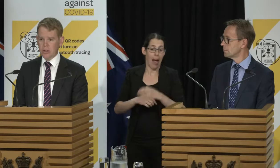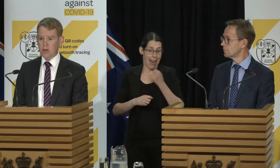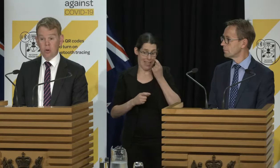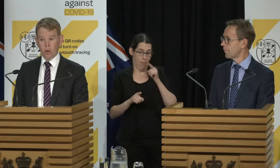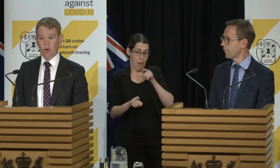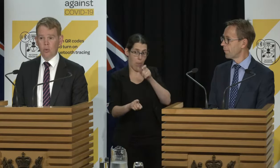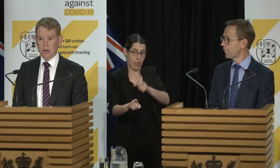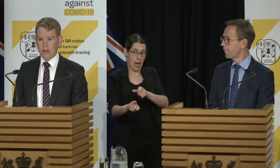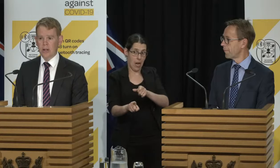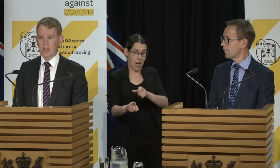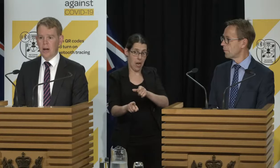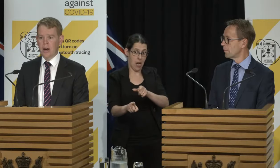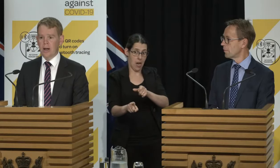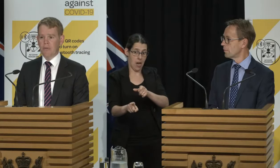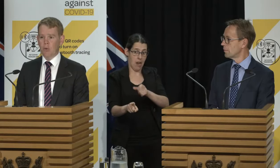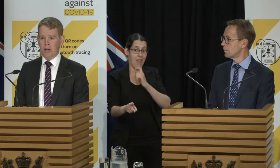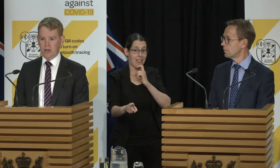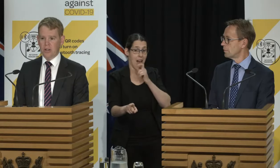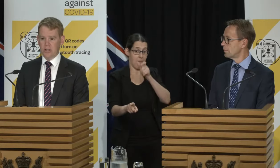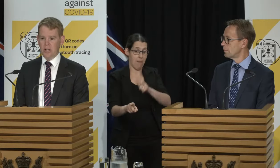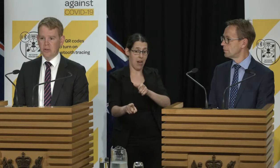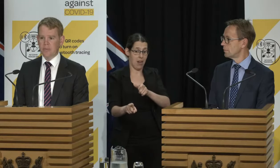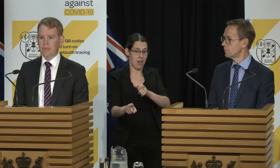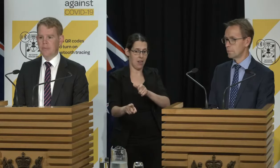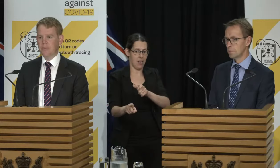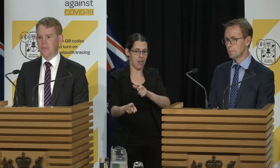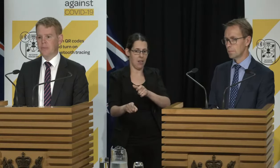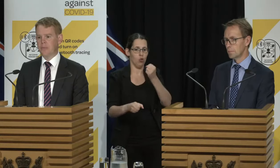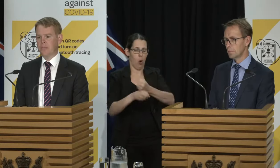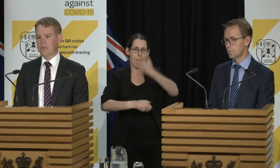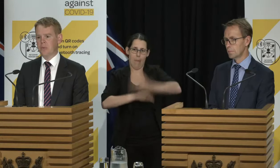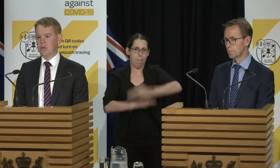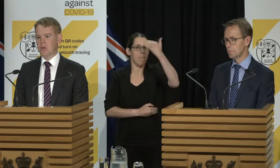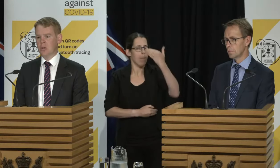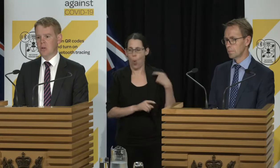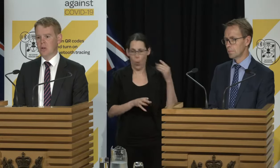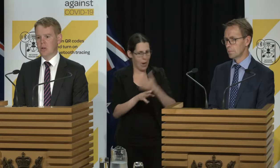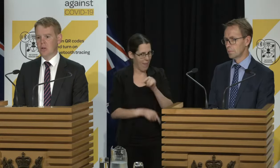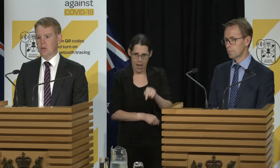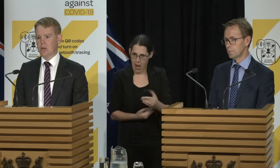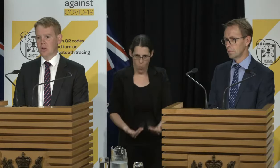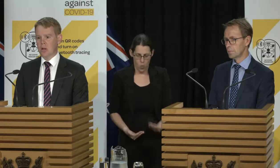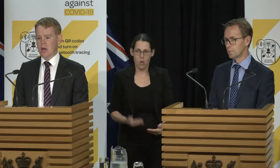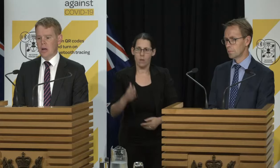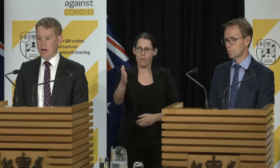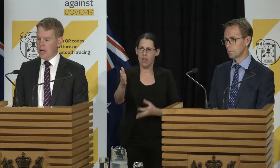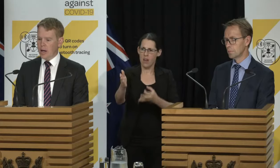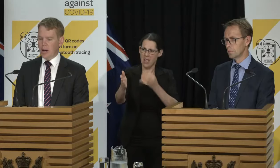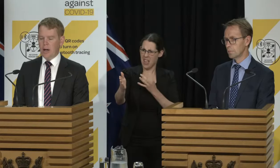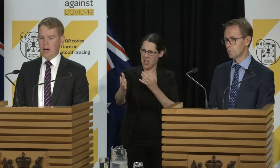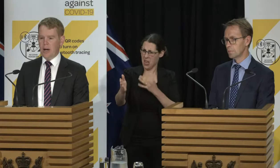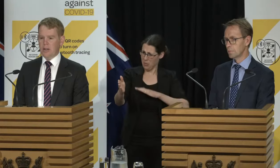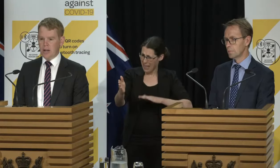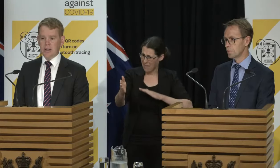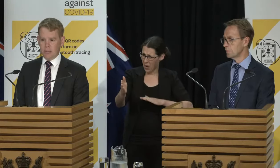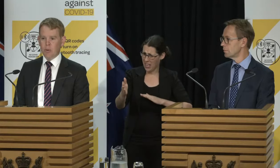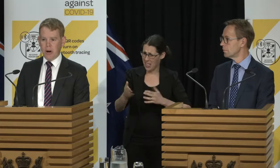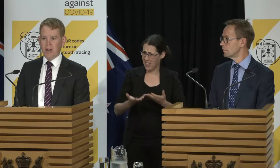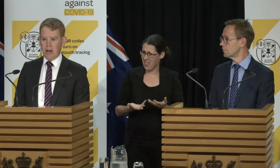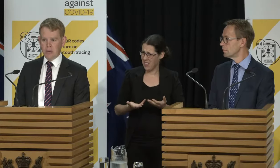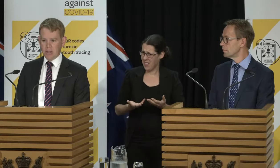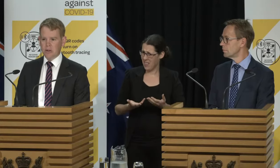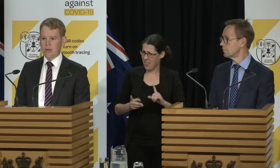person is no longer working for managed isolation. So it's a sort of a worst case scenario, isn't it? And it's such an encounter. It's